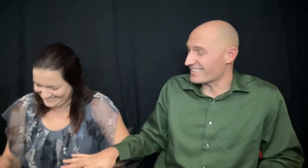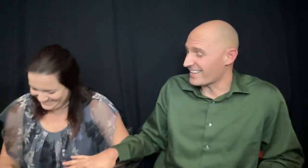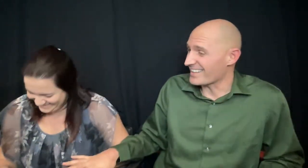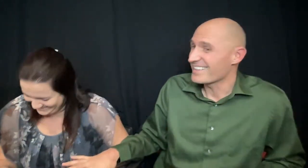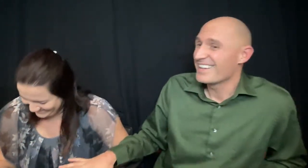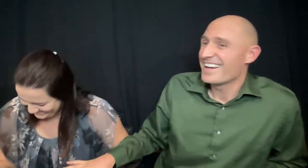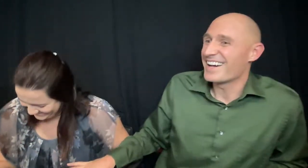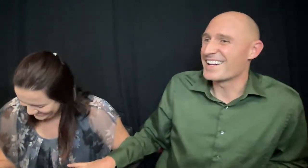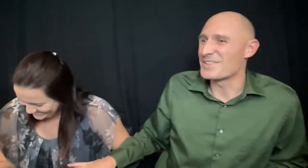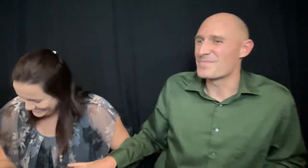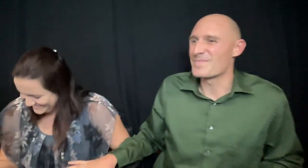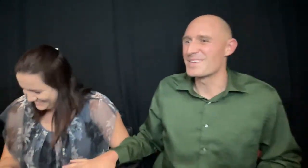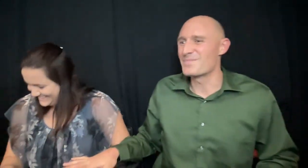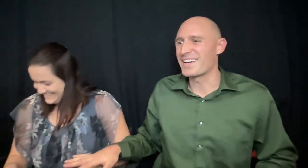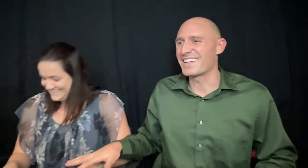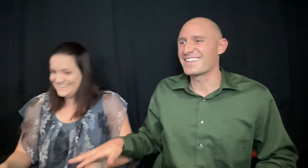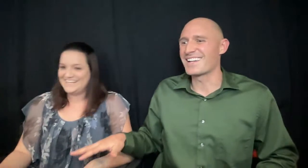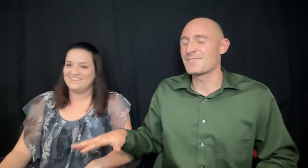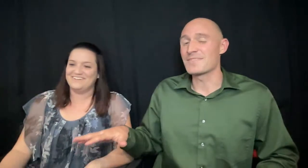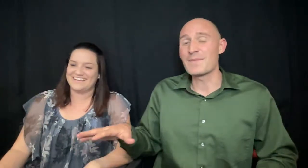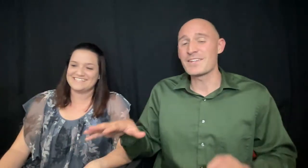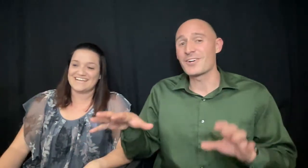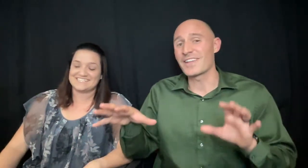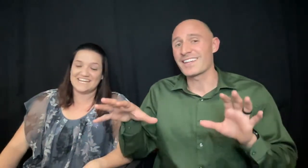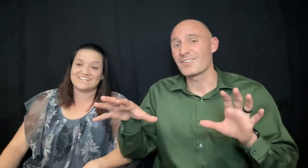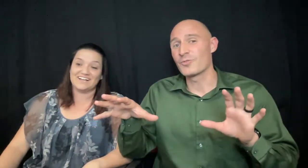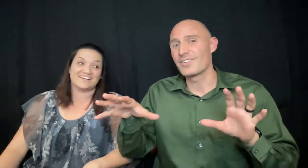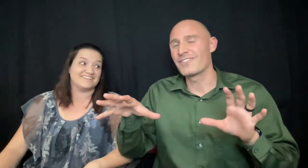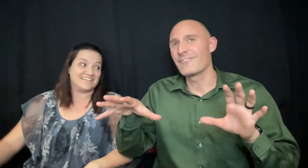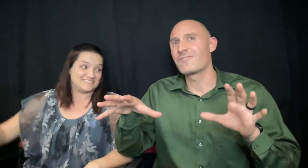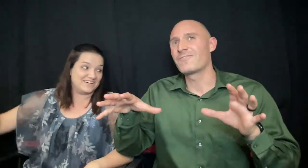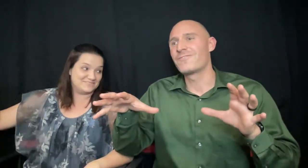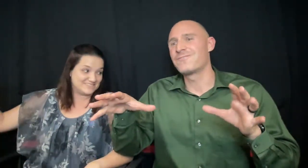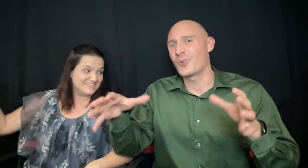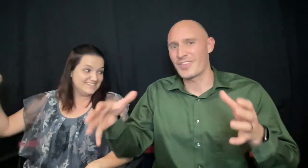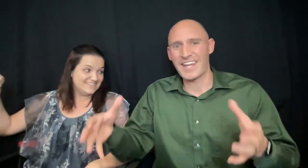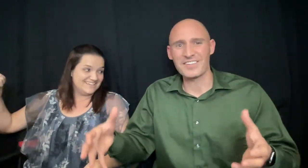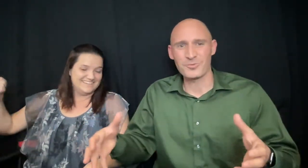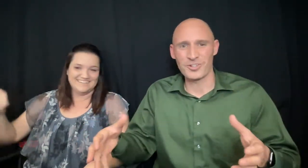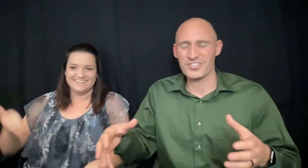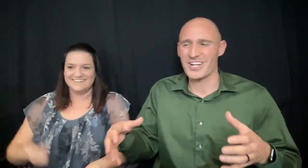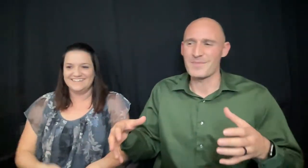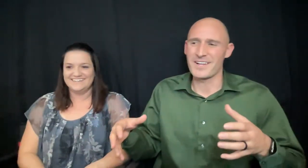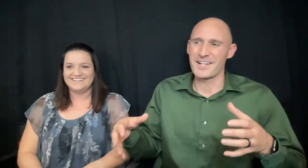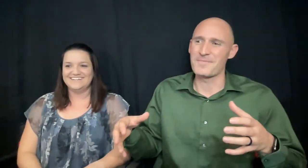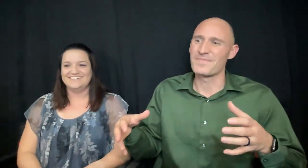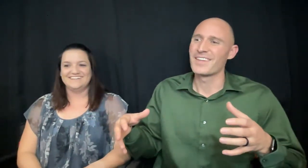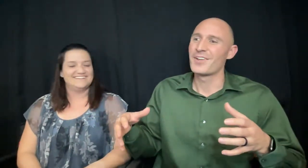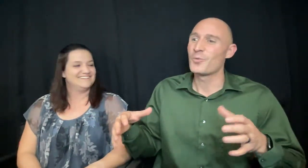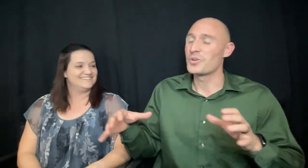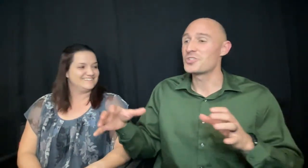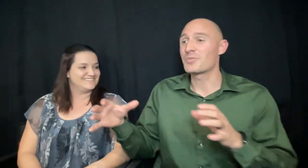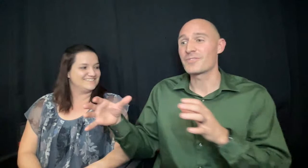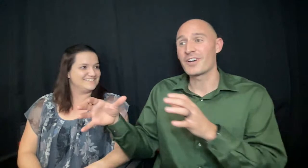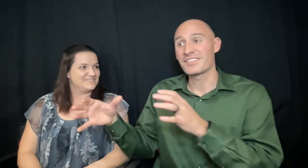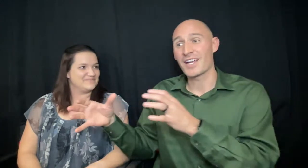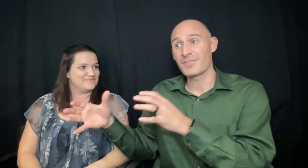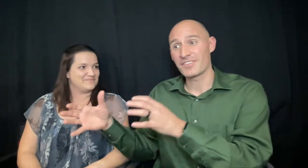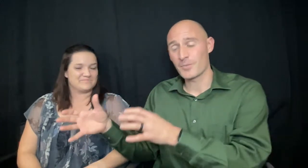tonight. But let me know like 10 o'clock on the East Coast for the next workshop. Would you prefer us cover some of